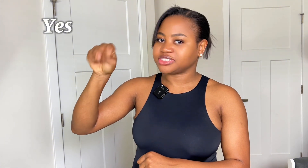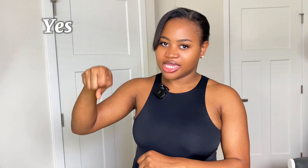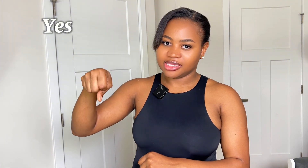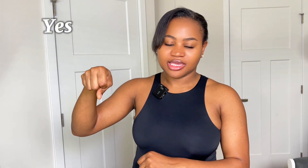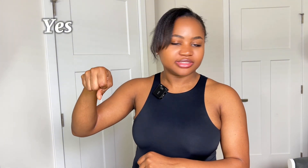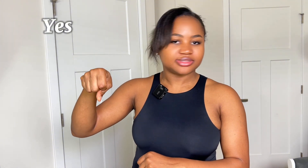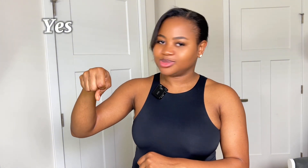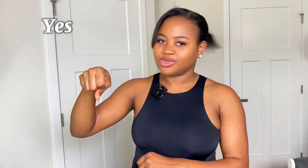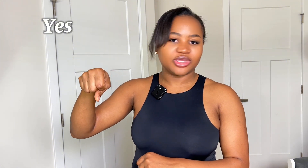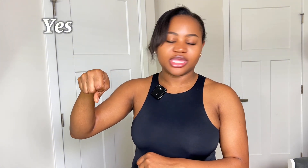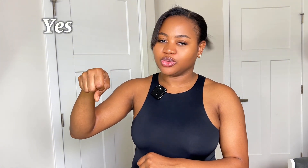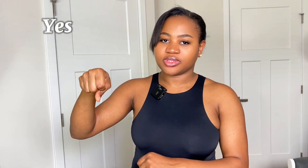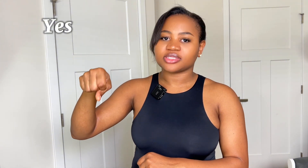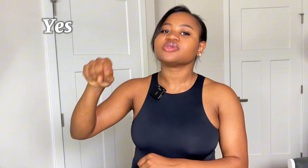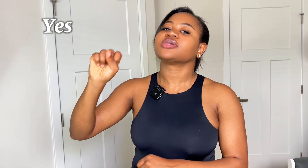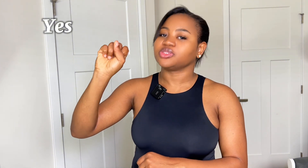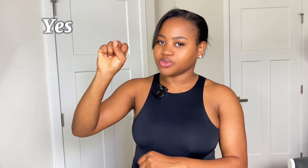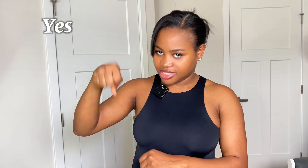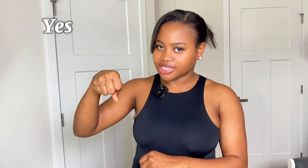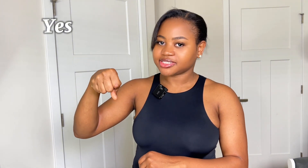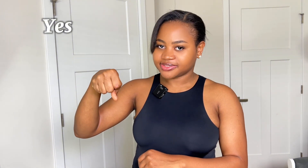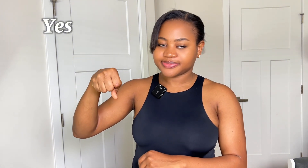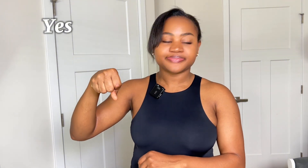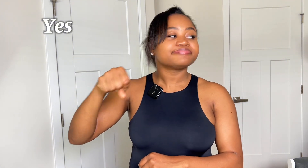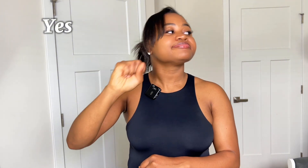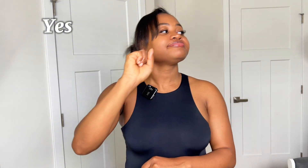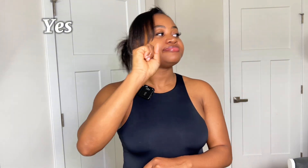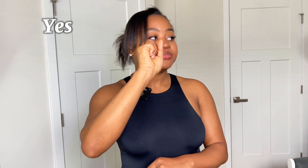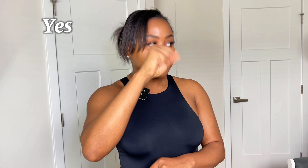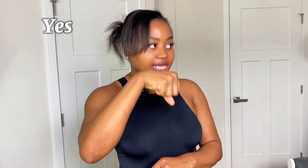signing yes. You can't do that. You can do yes. Yes.